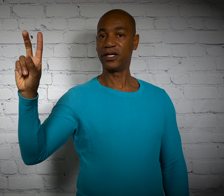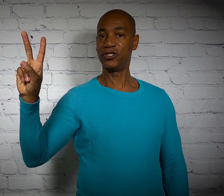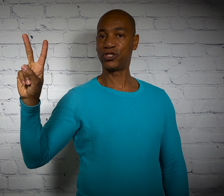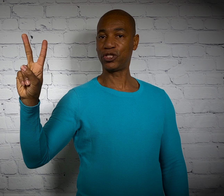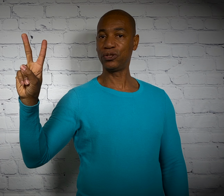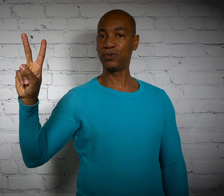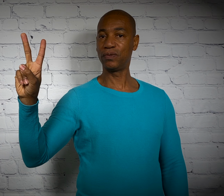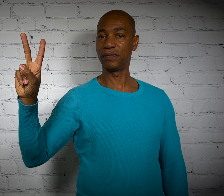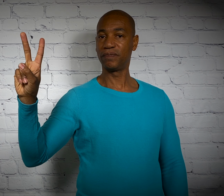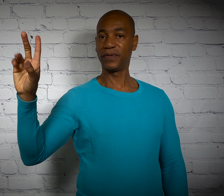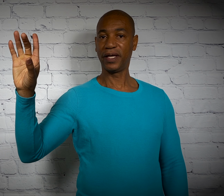82,